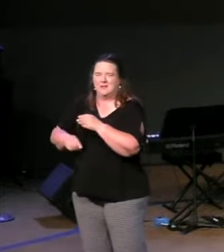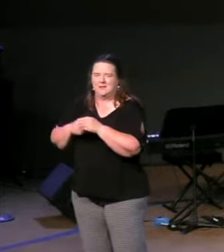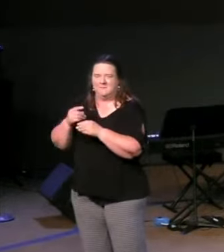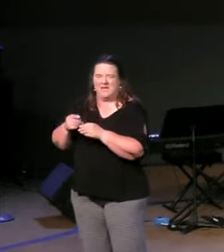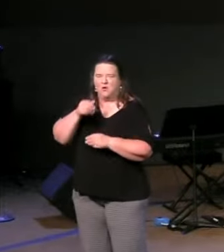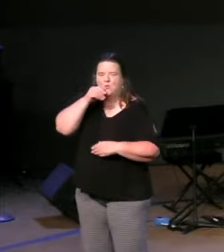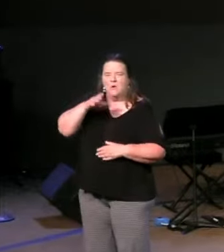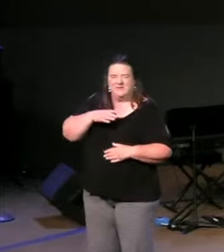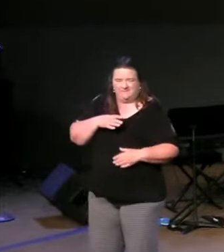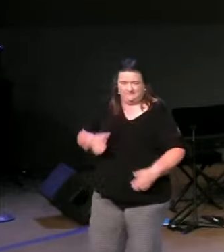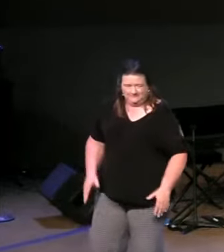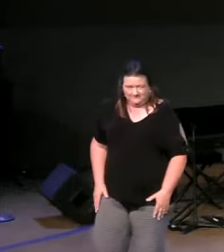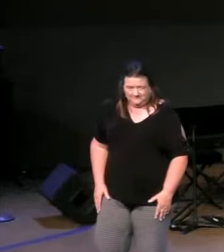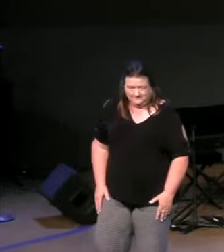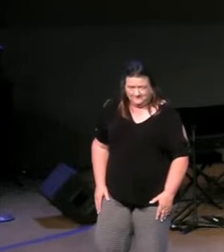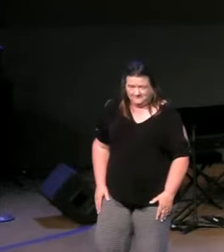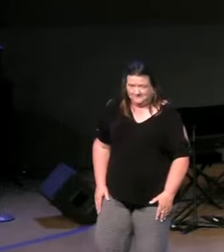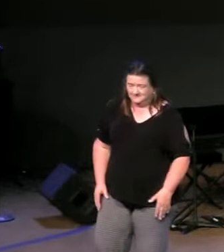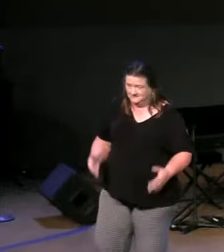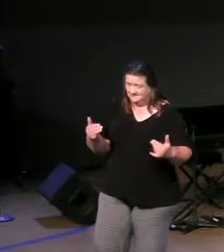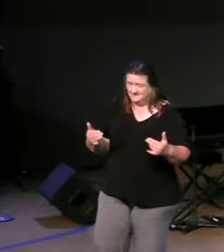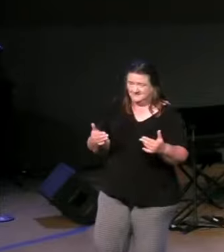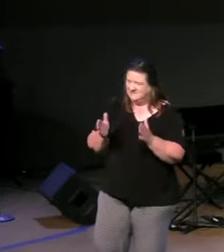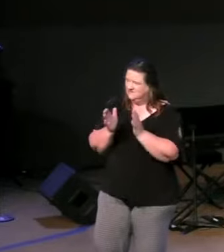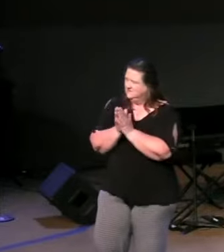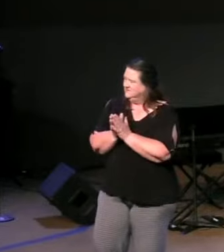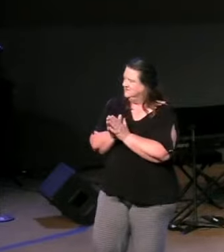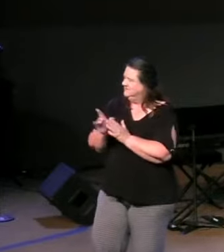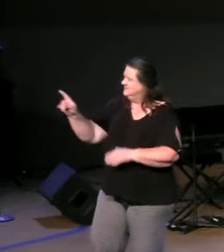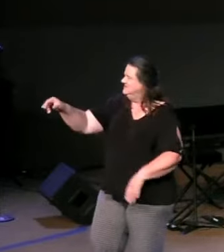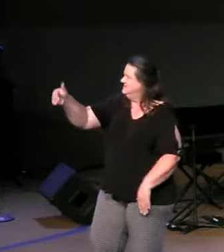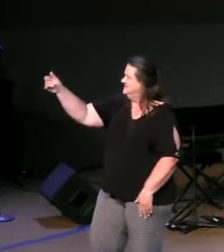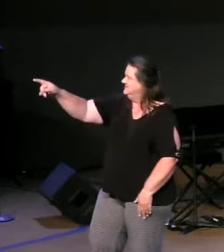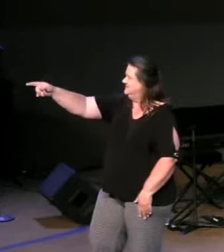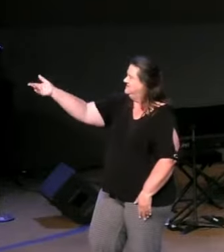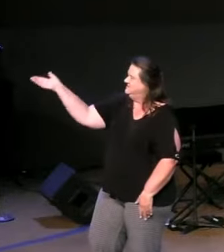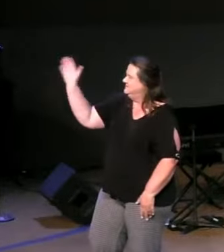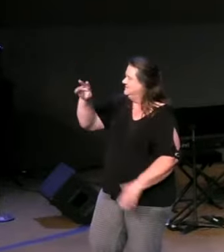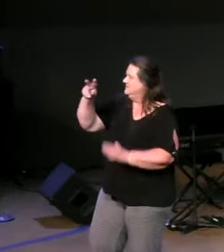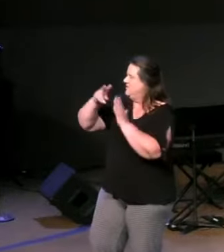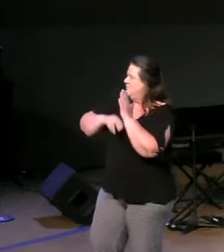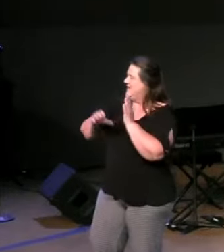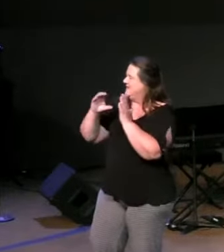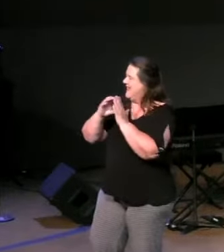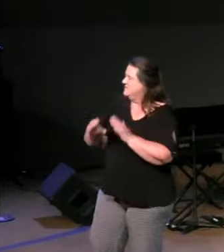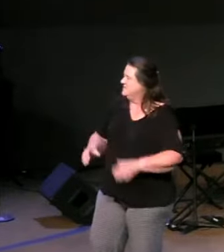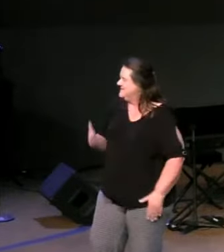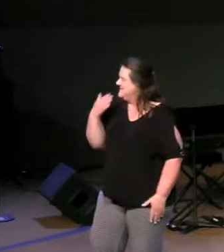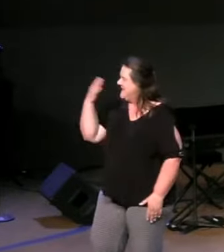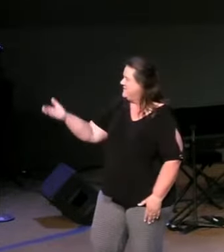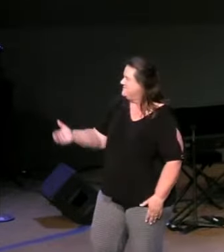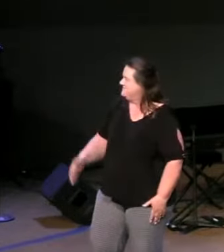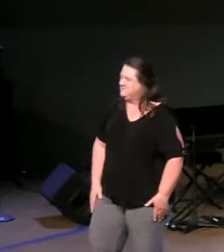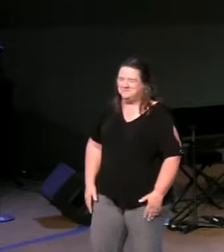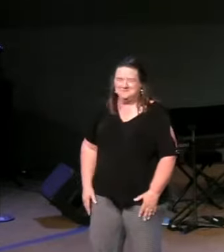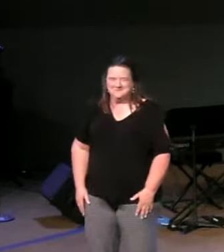woman. Now, if I could ask Kaylee to come up and read the next passage, that would be awesome.